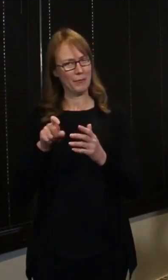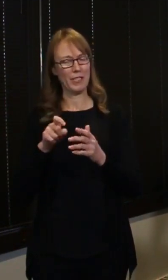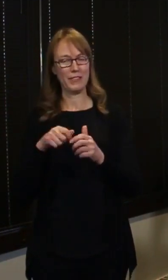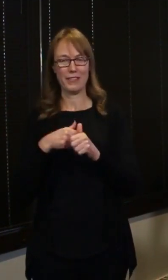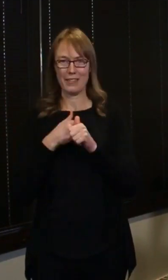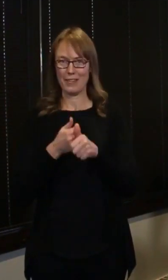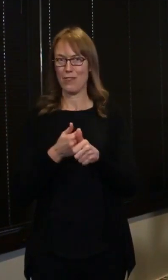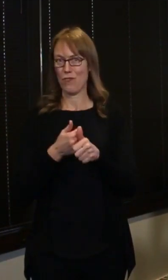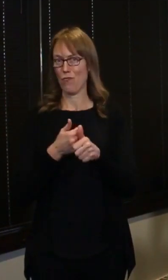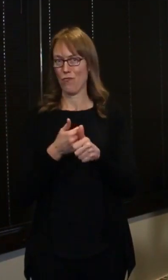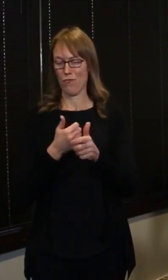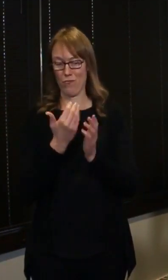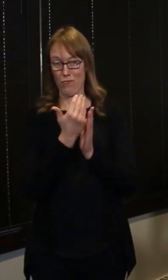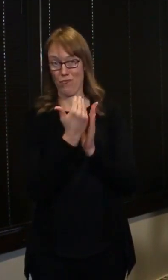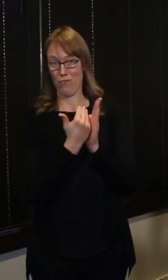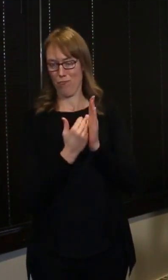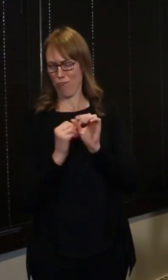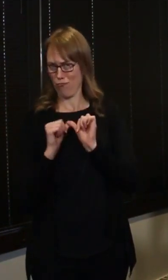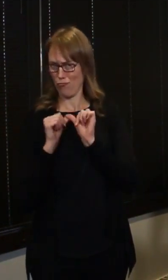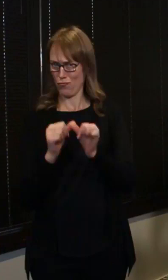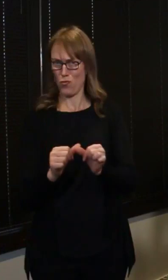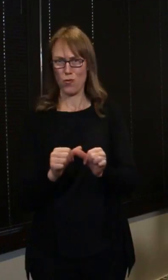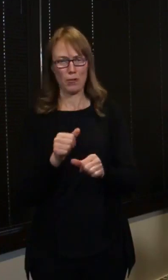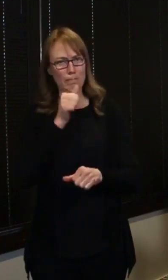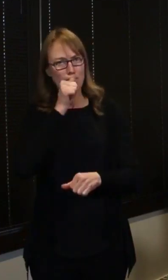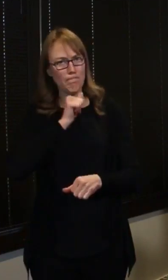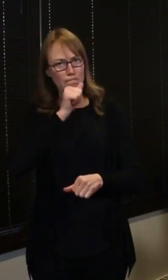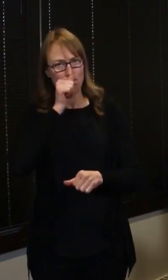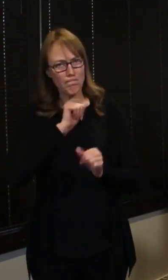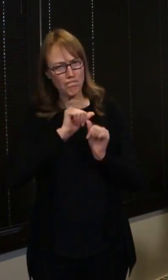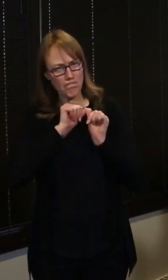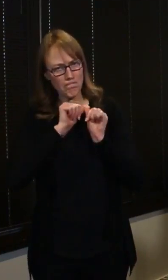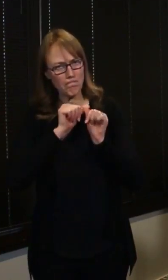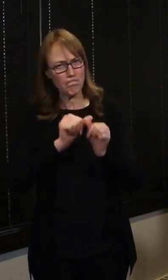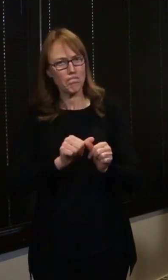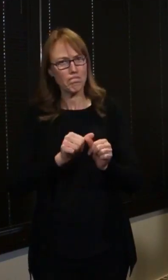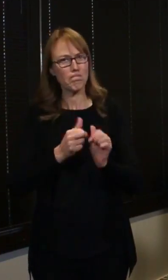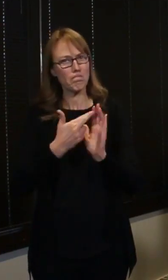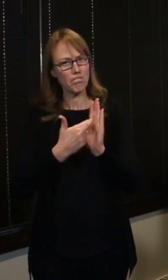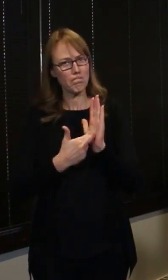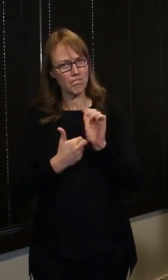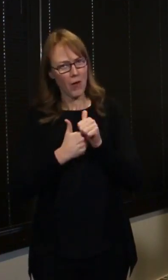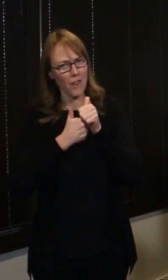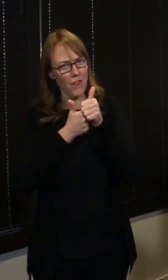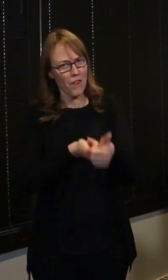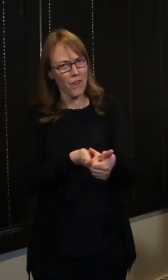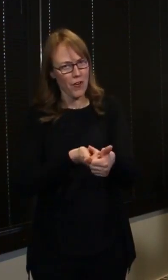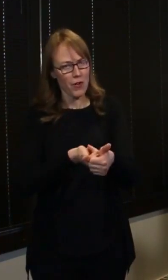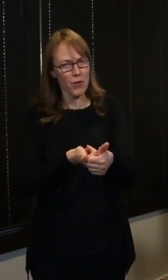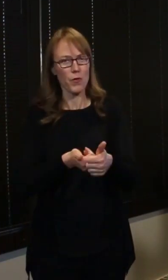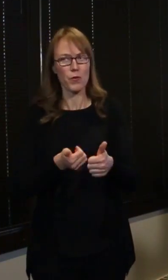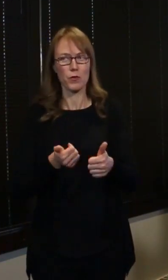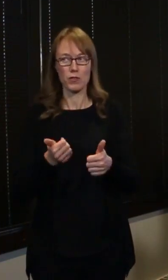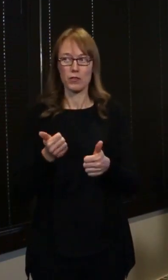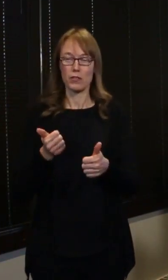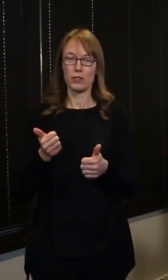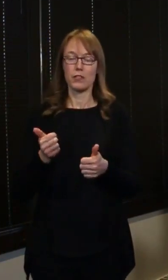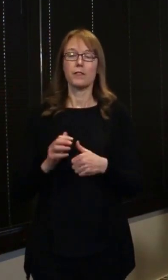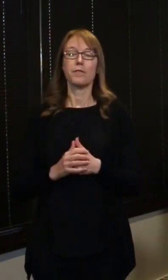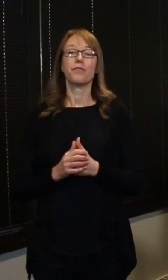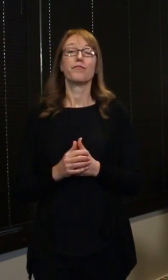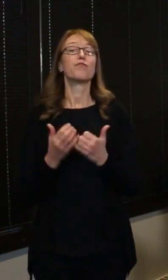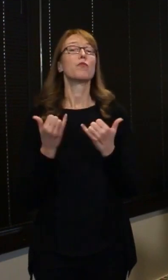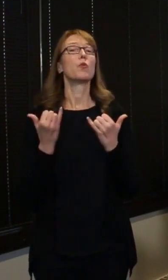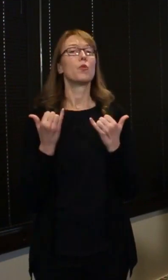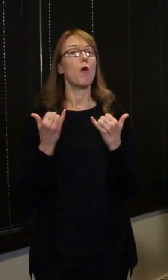in summary, we're making a lot of progress, but there's still many challenges that are out there, and we can't let our guard up right now. Now,